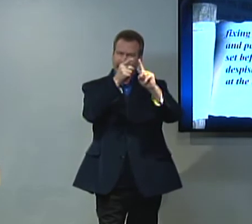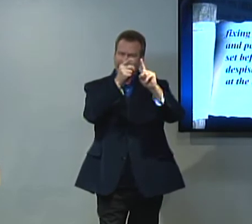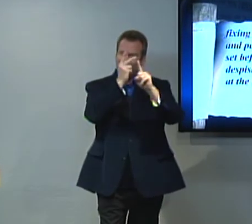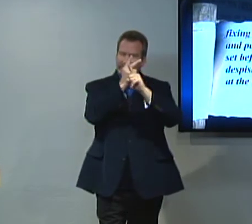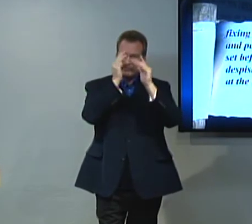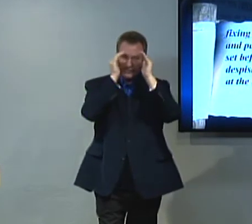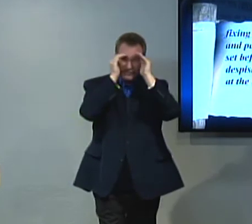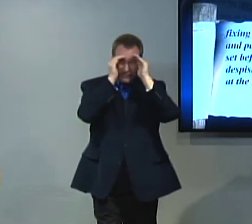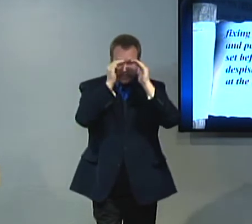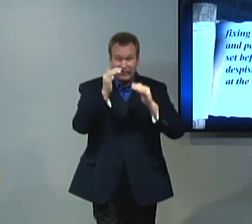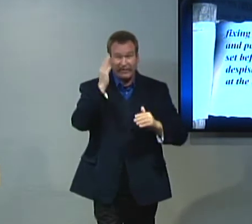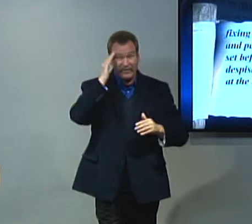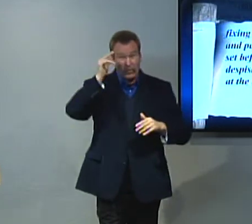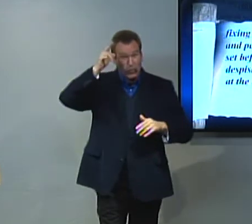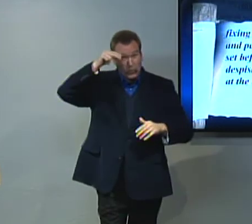eyes on him.